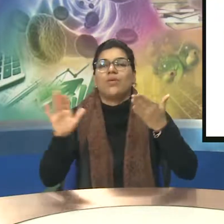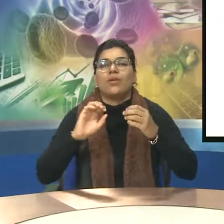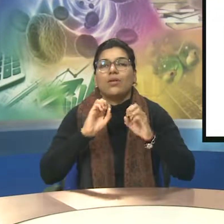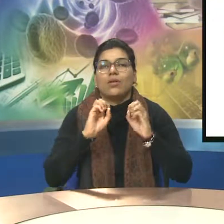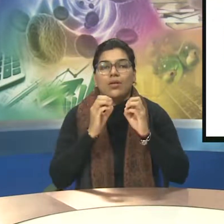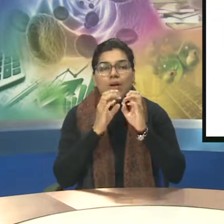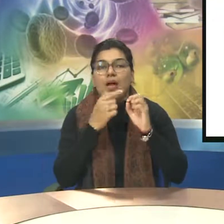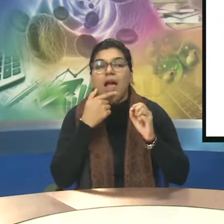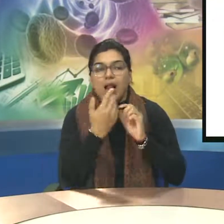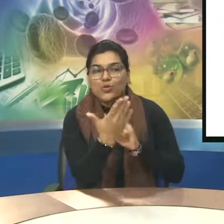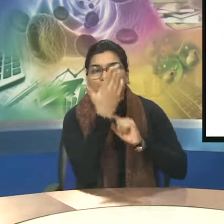the